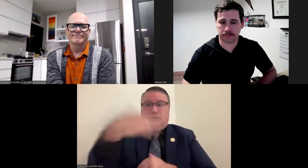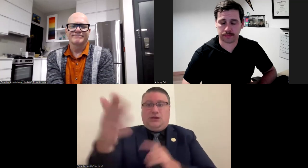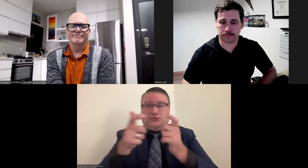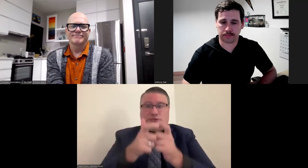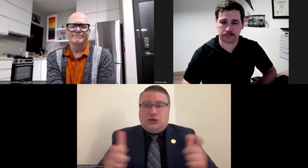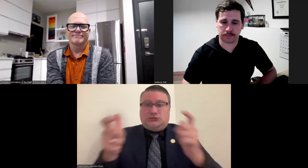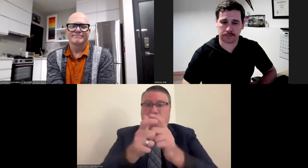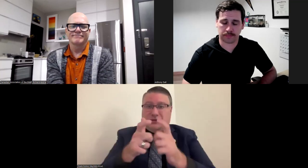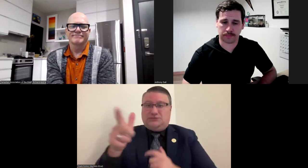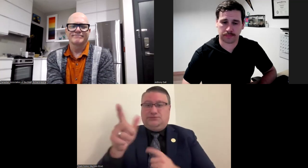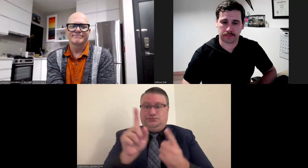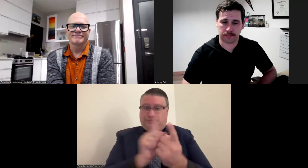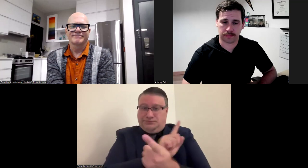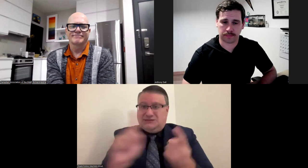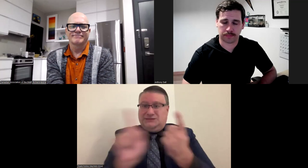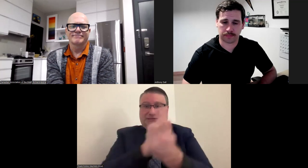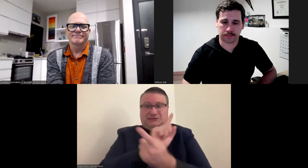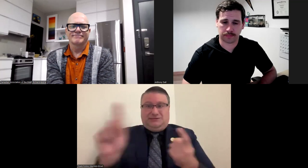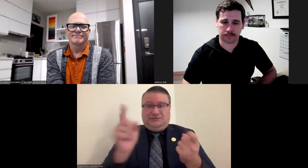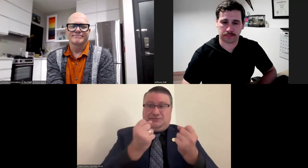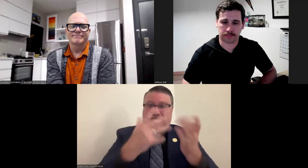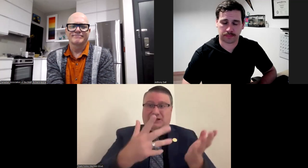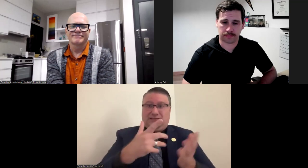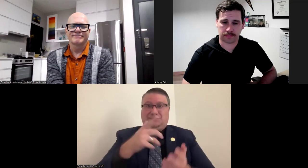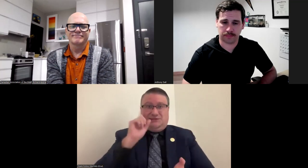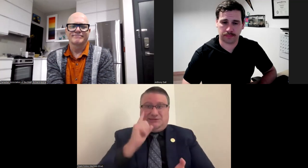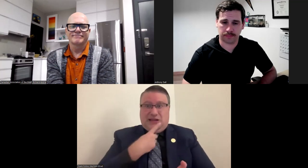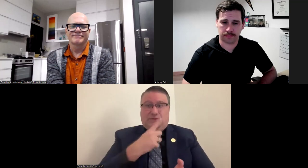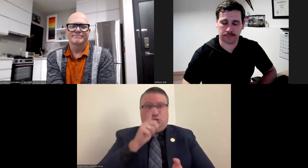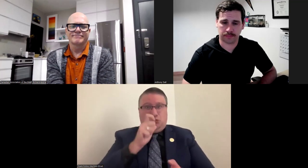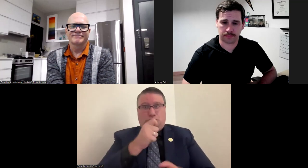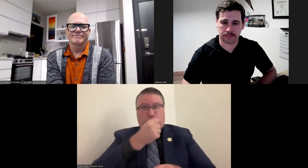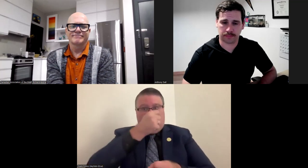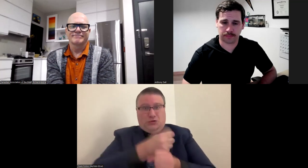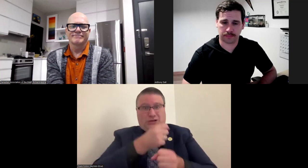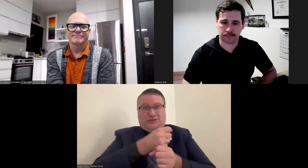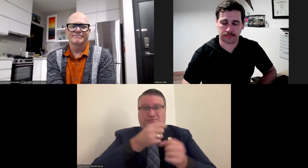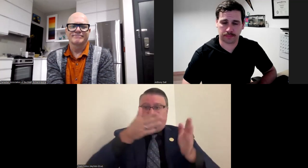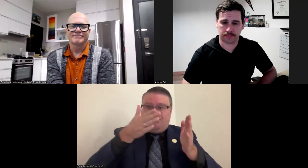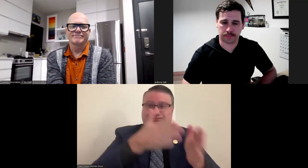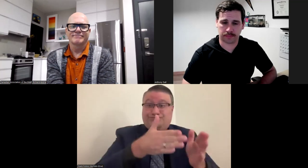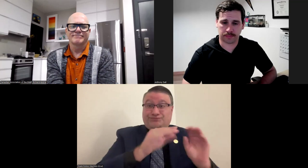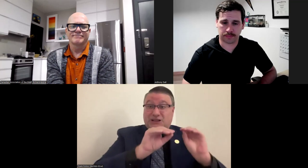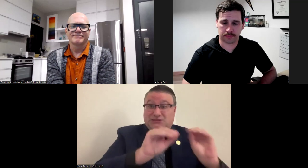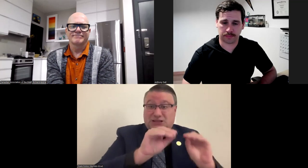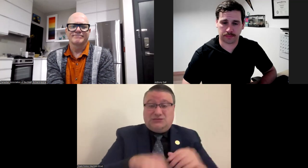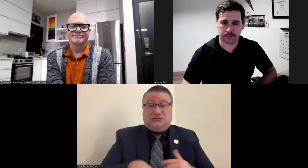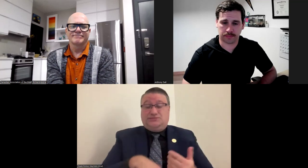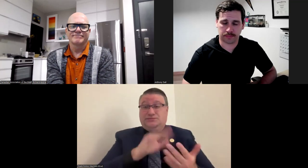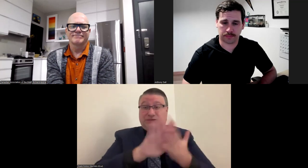opportunity. So if you were to attend the next Congress, you would meet many folks in the deaf world,